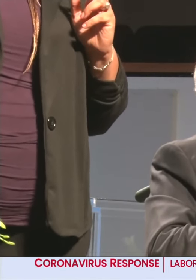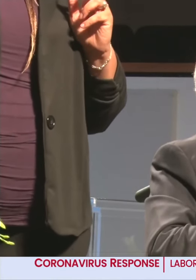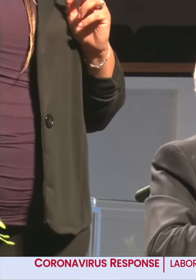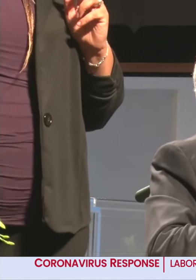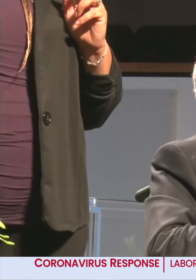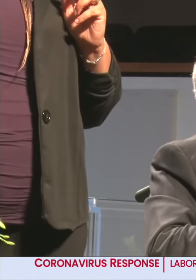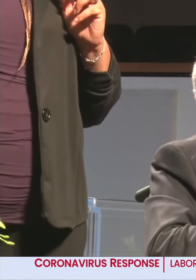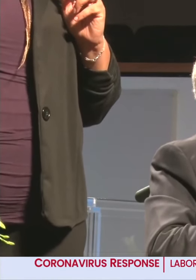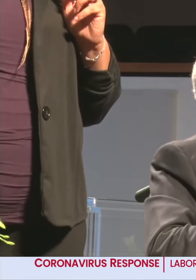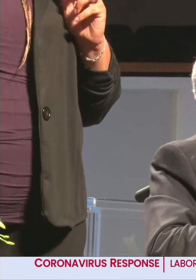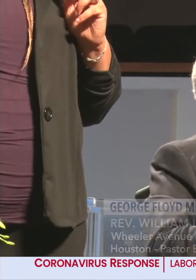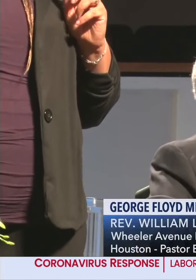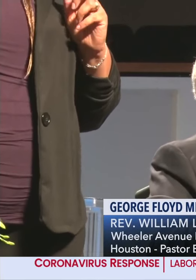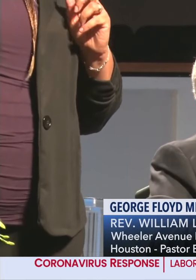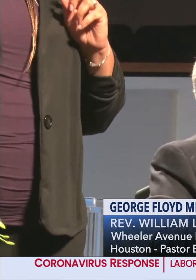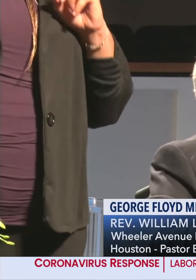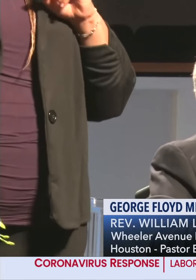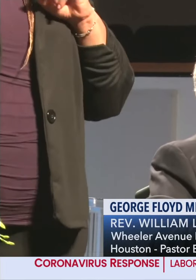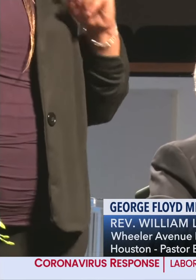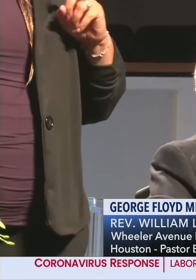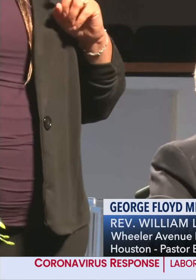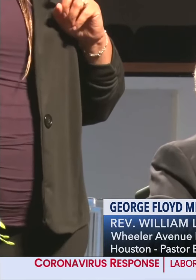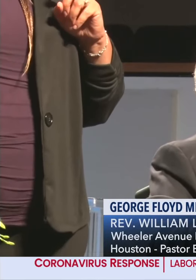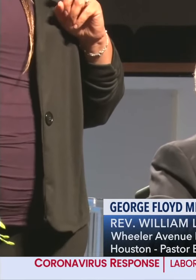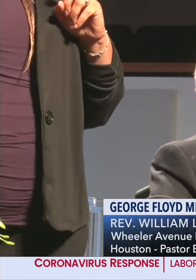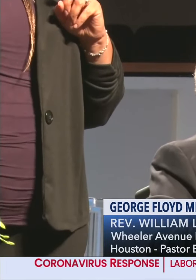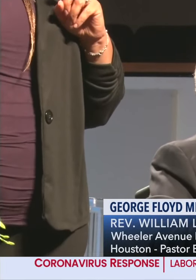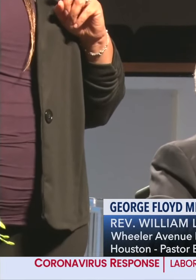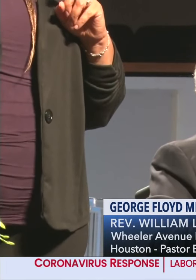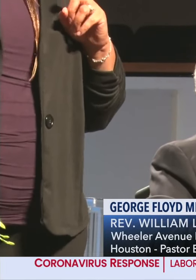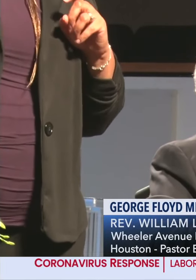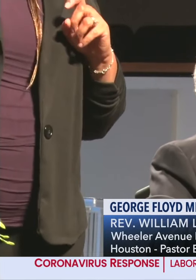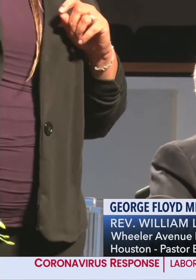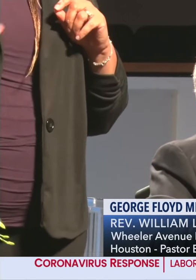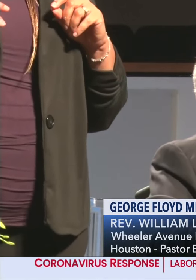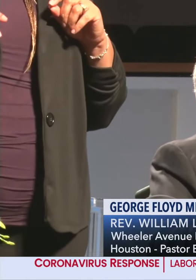He was a man who came from humble beginnings.